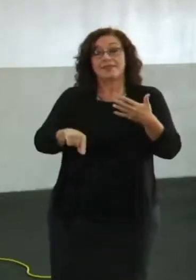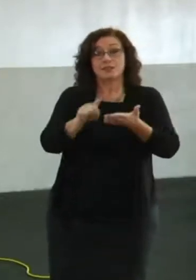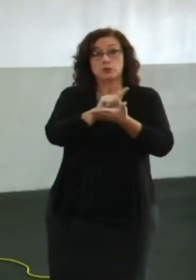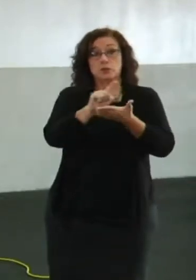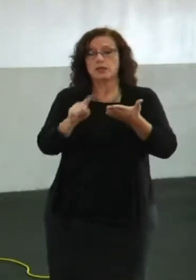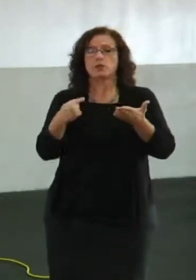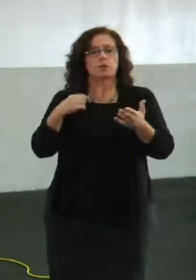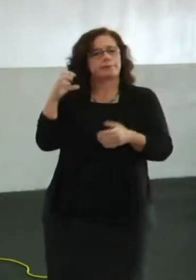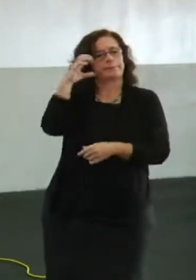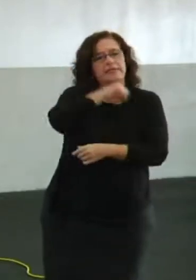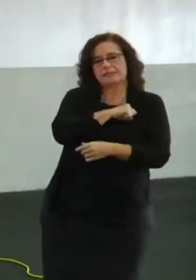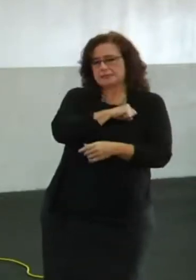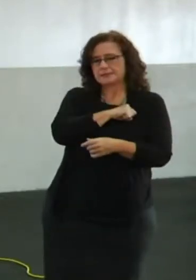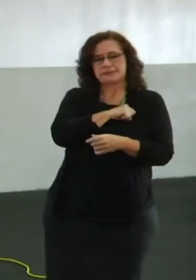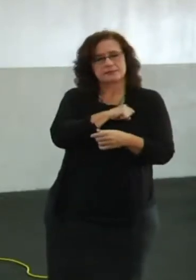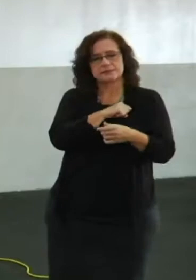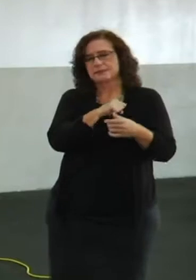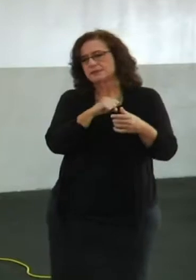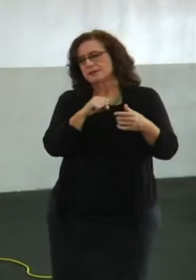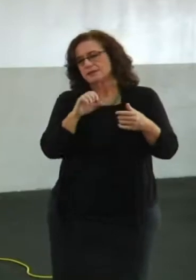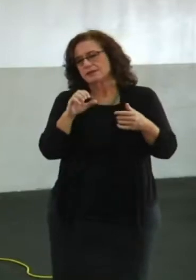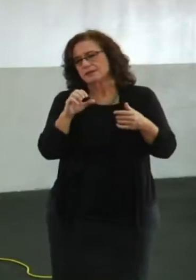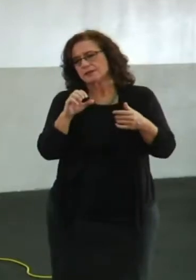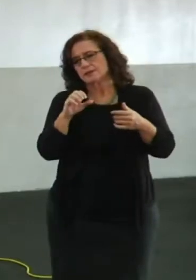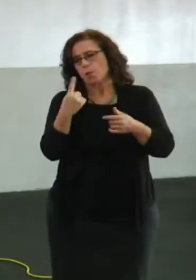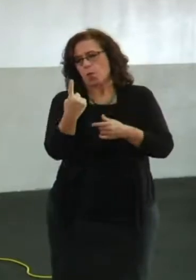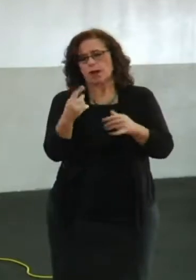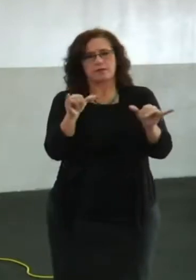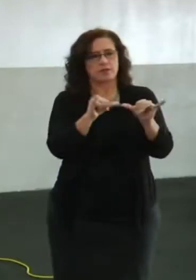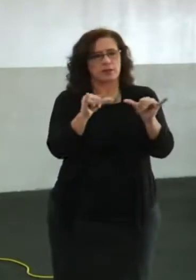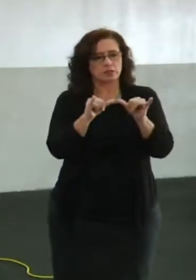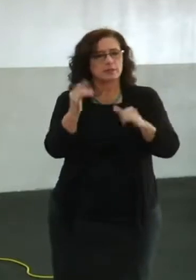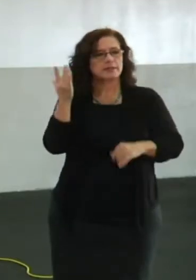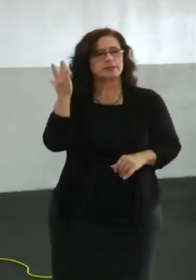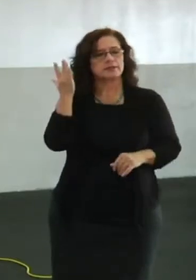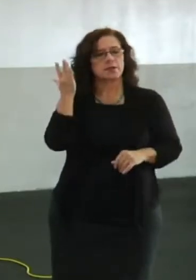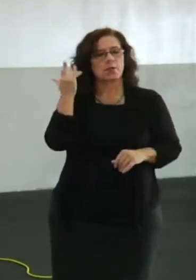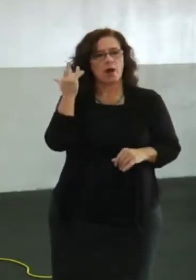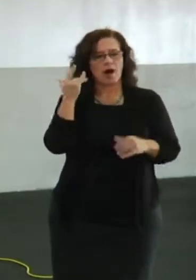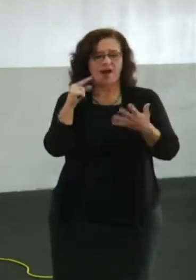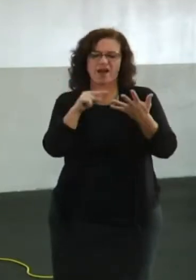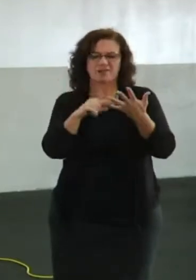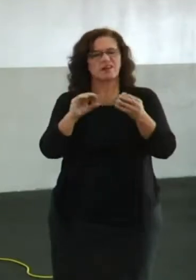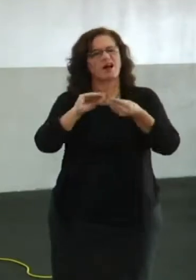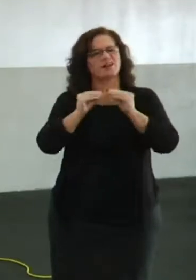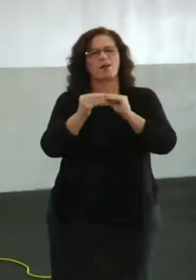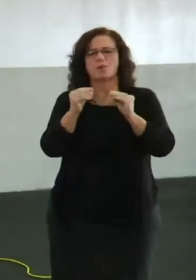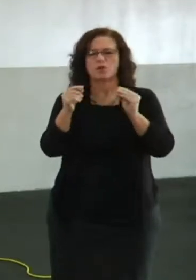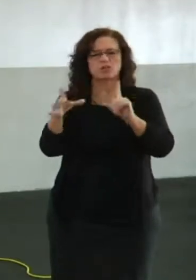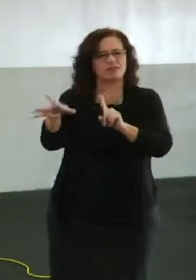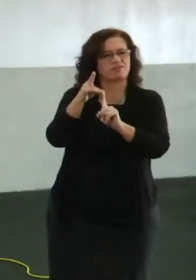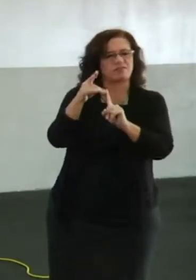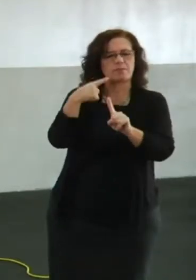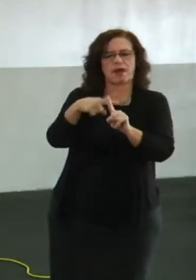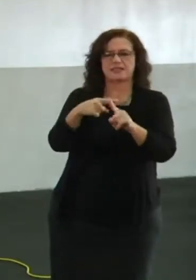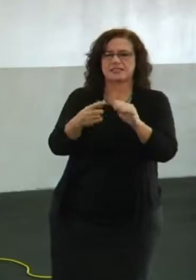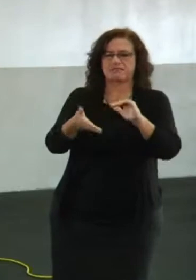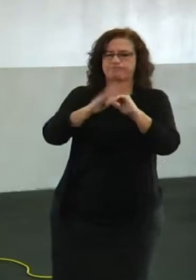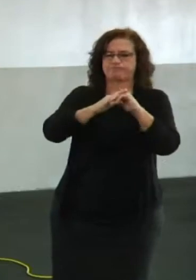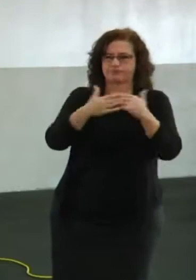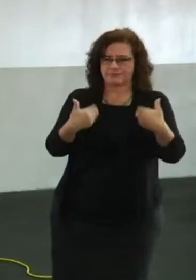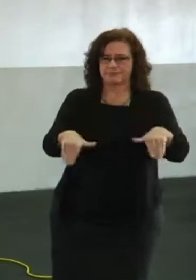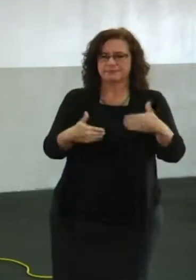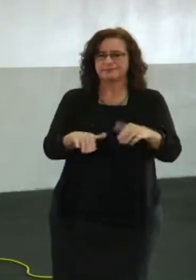having as big of a case rate adjustment as we had hoped and expected. So with